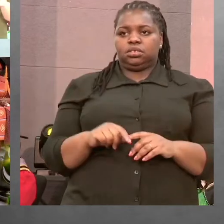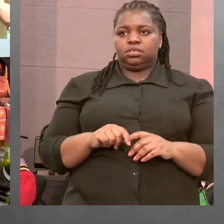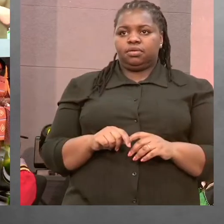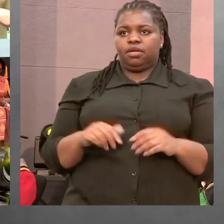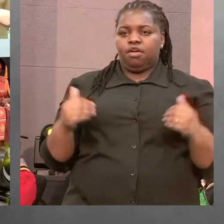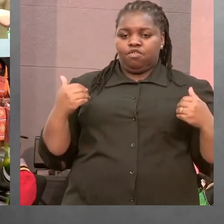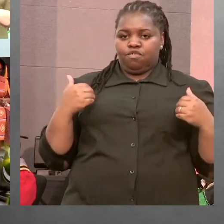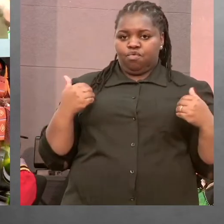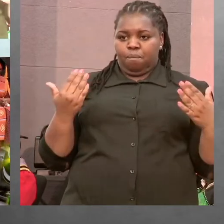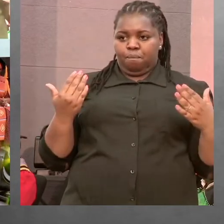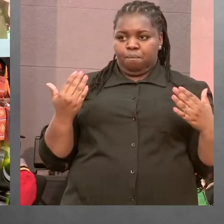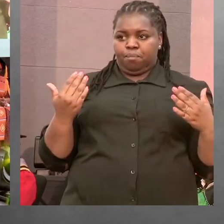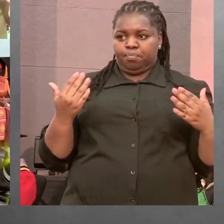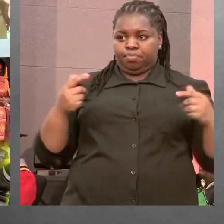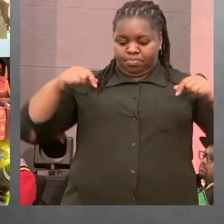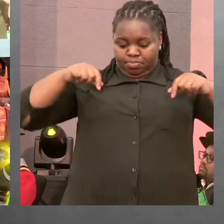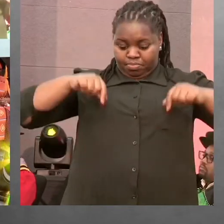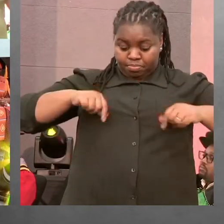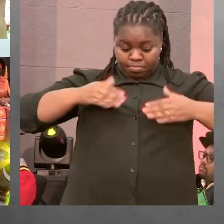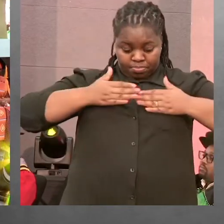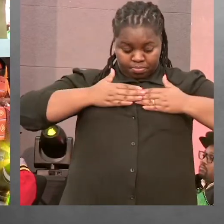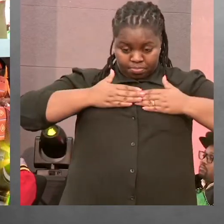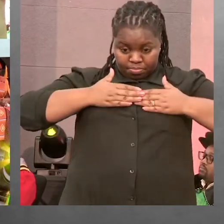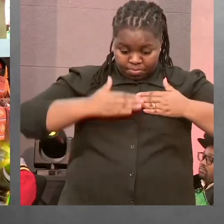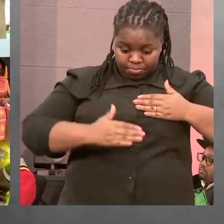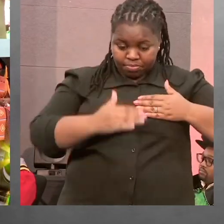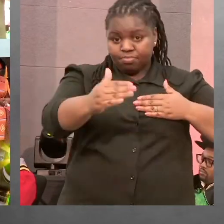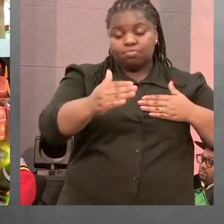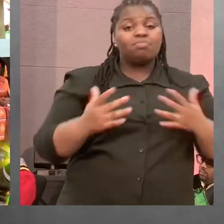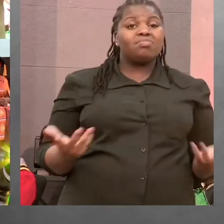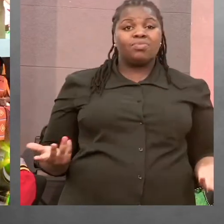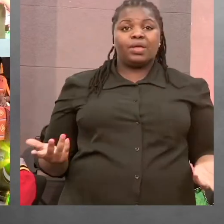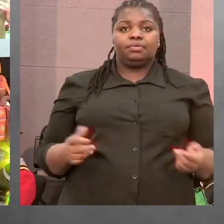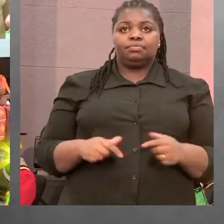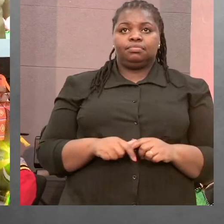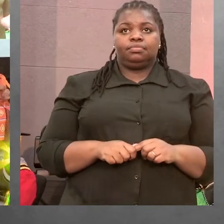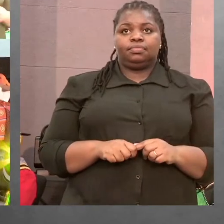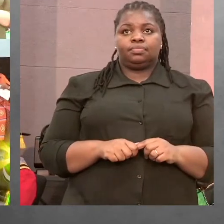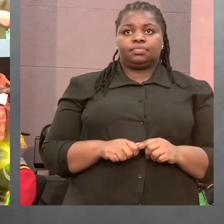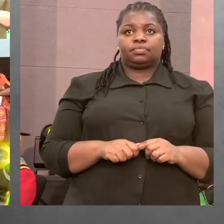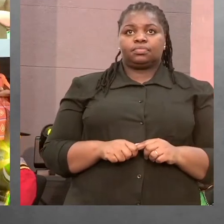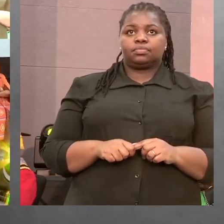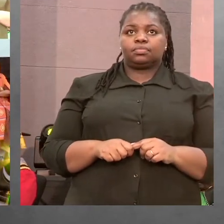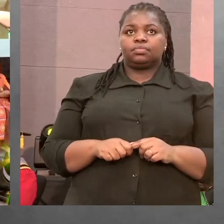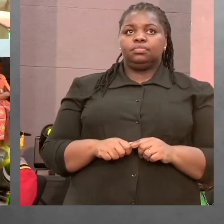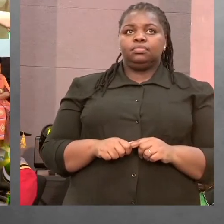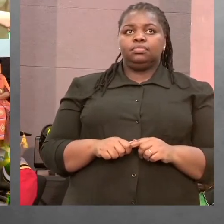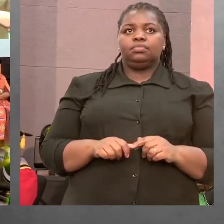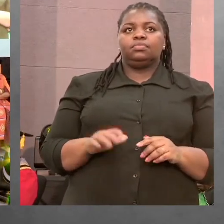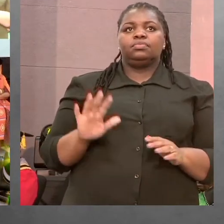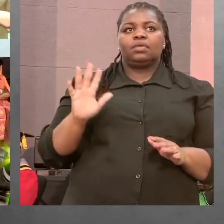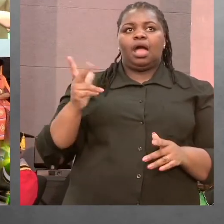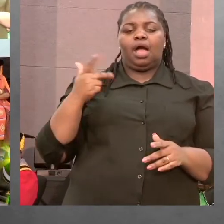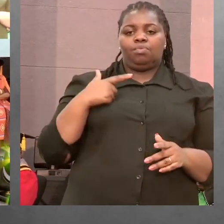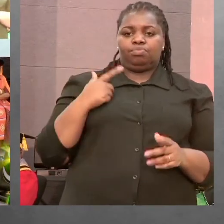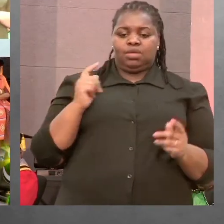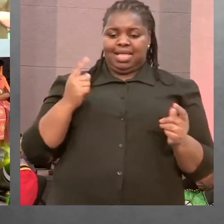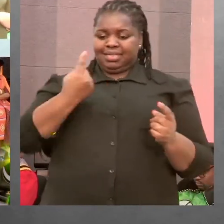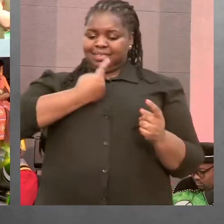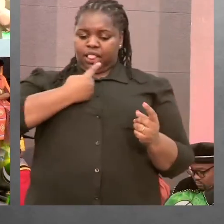From where, from here, where are we going? And how do we reposition